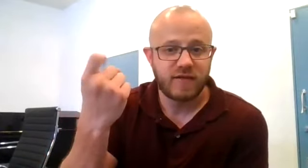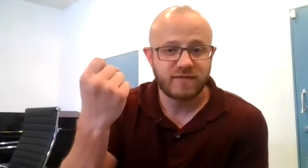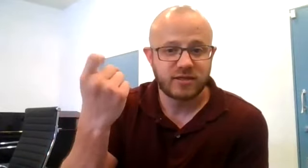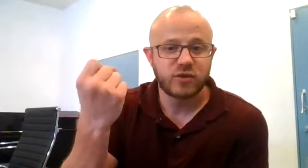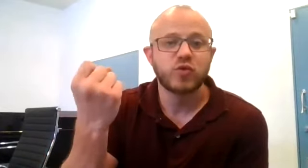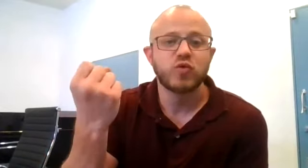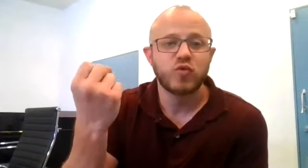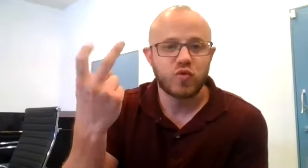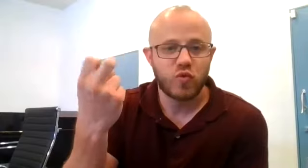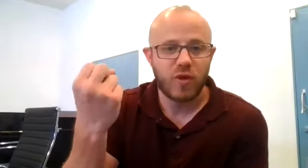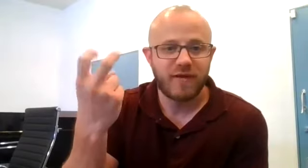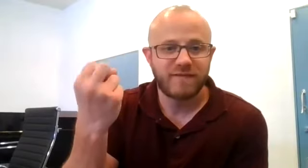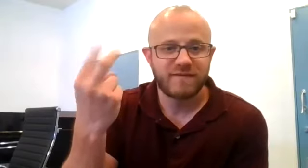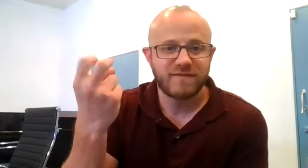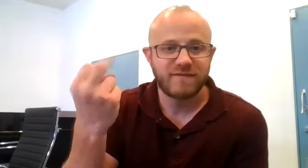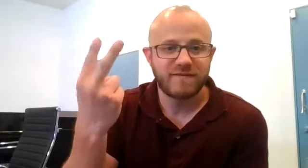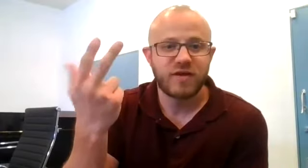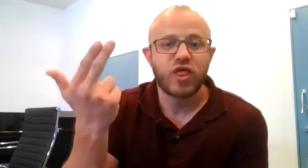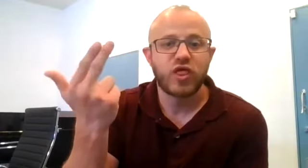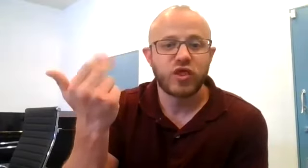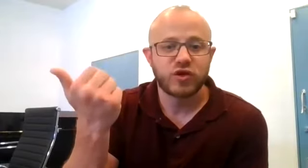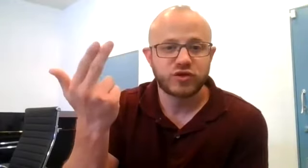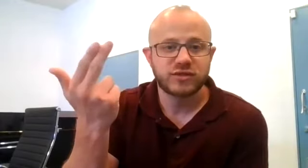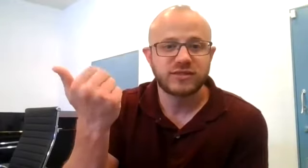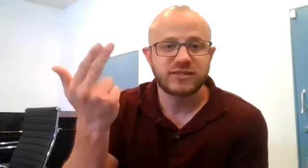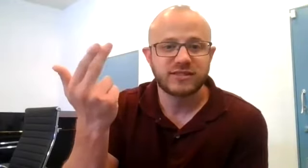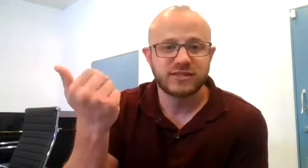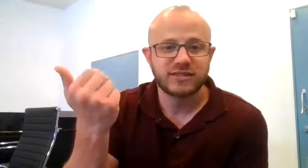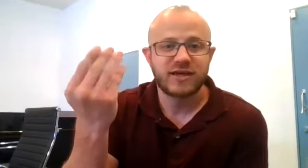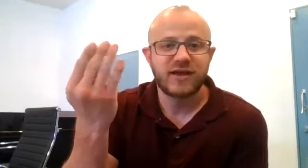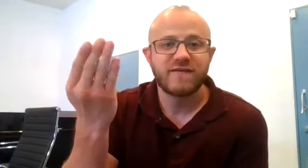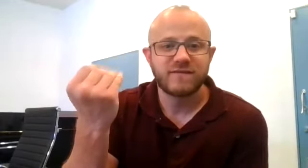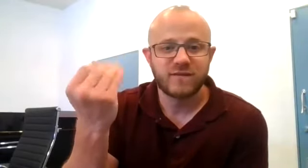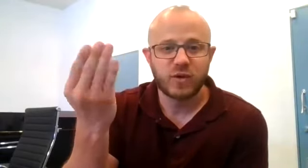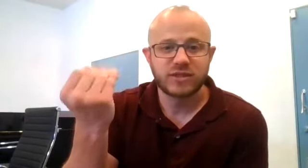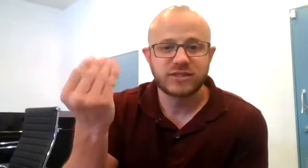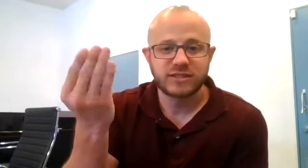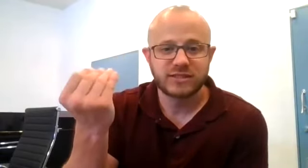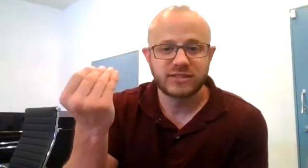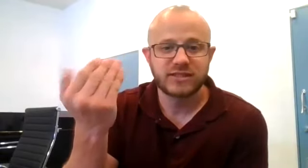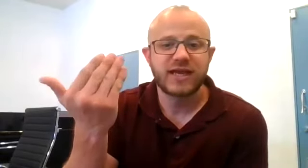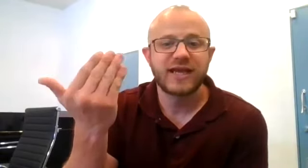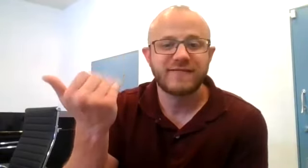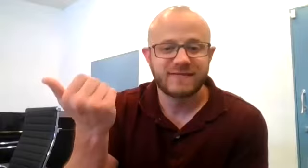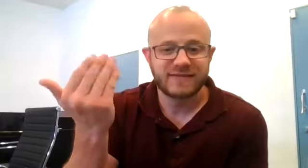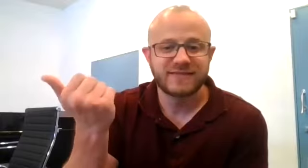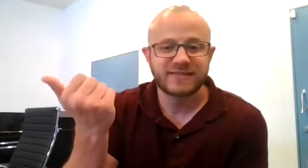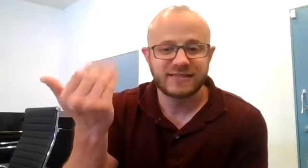11, 12, 13, 14,